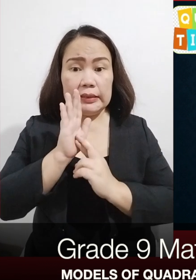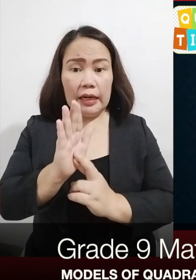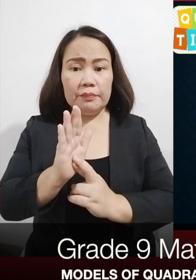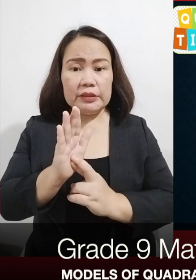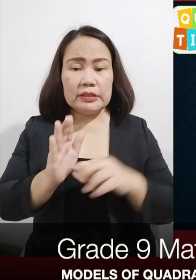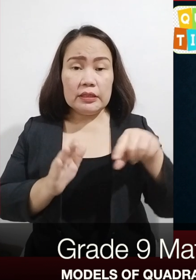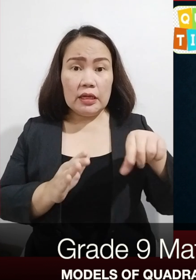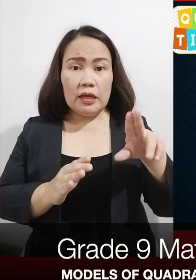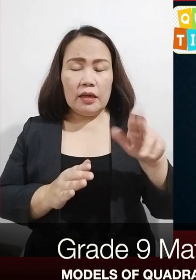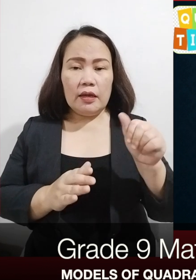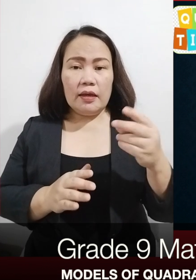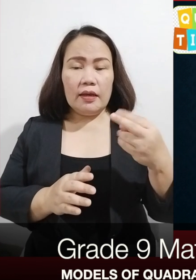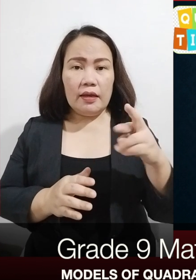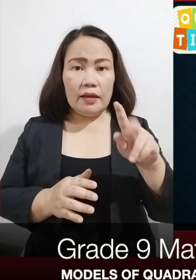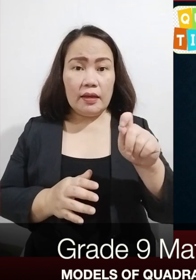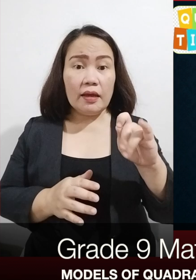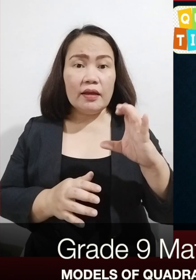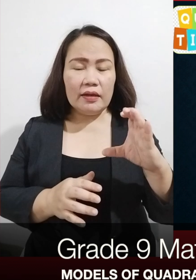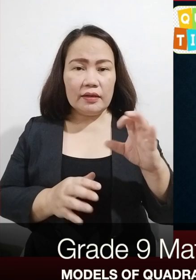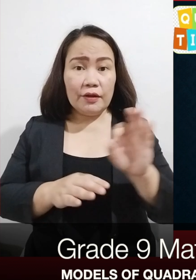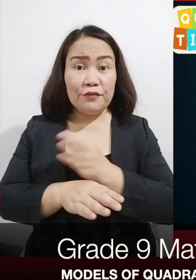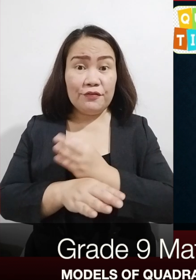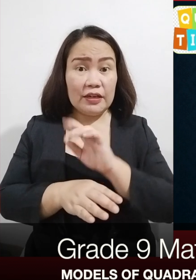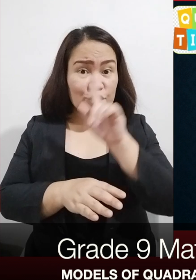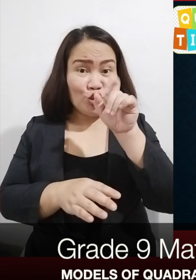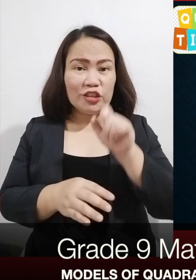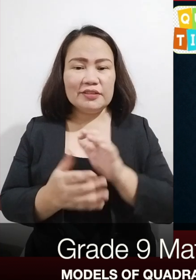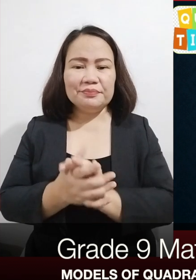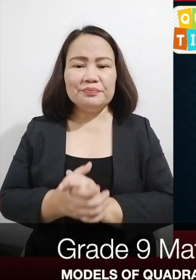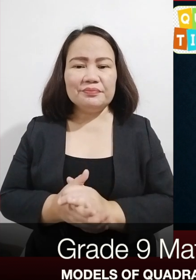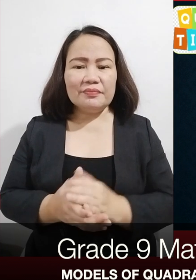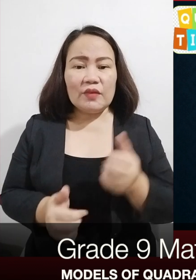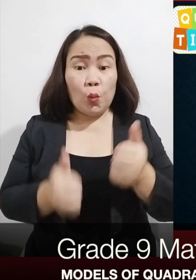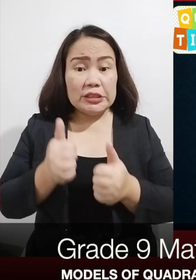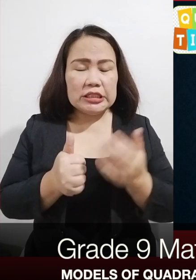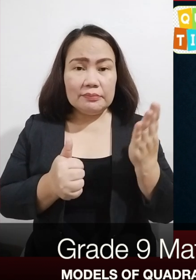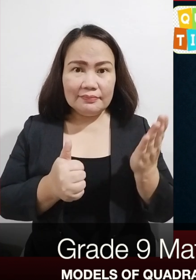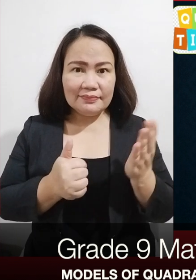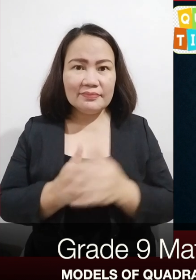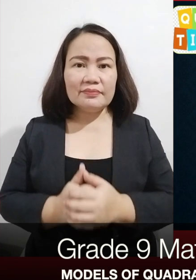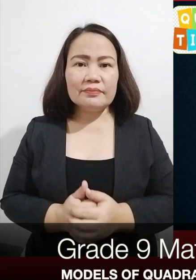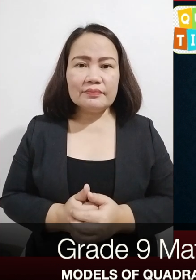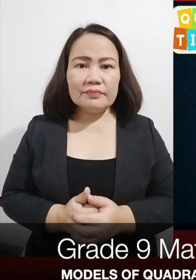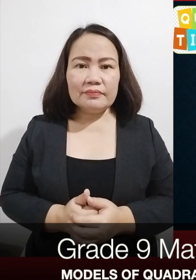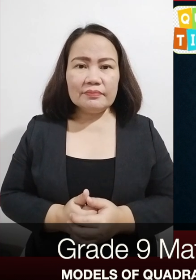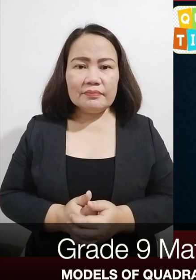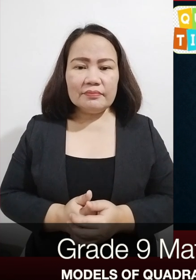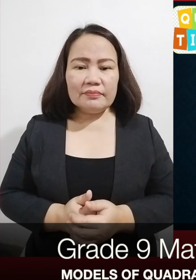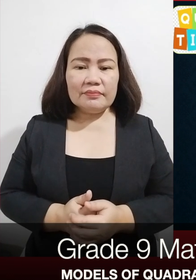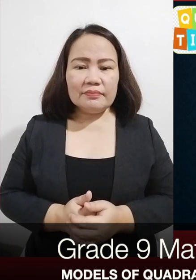Which of the following represents a quadratic function?